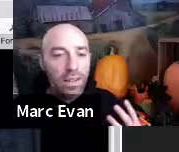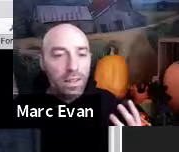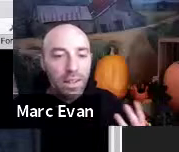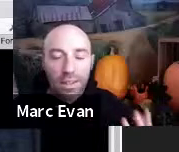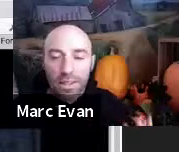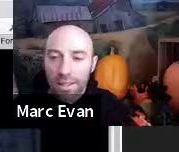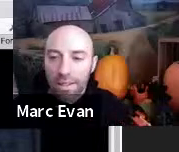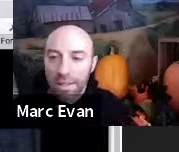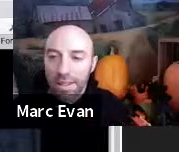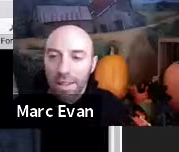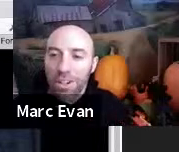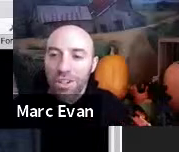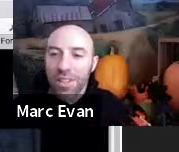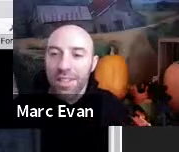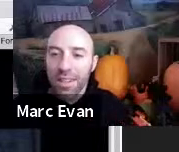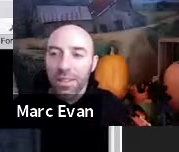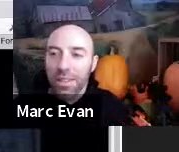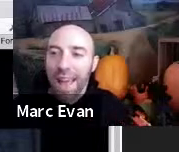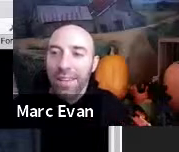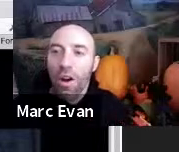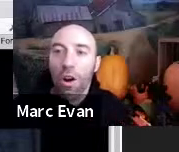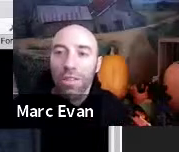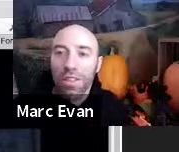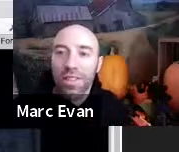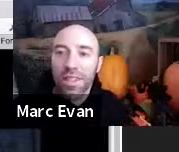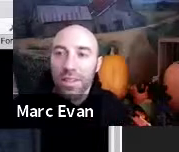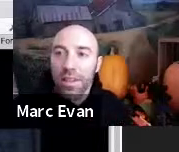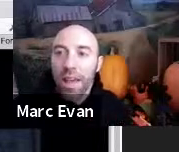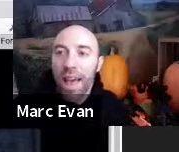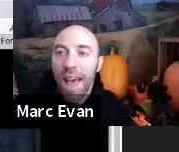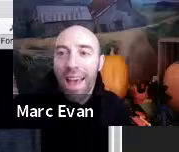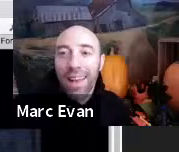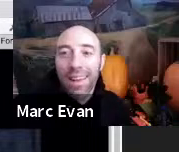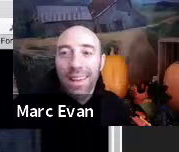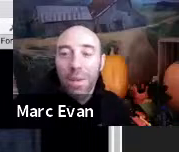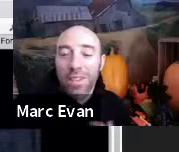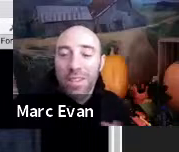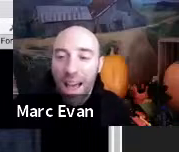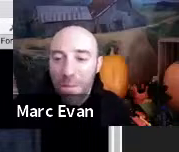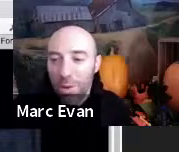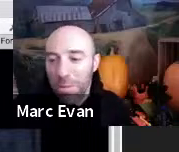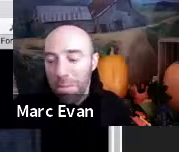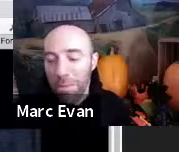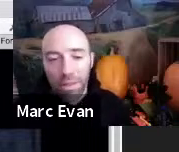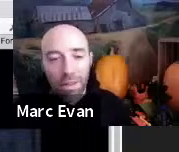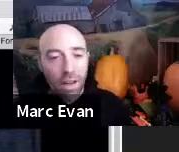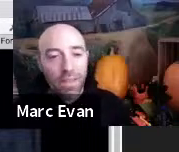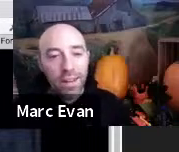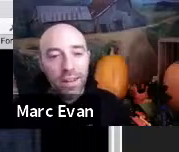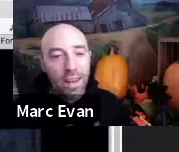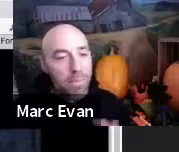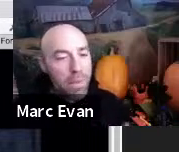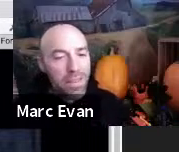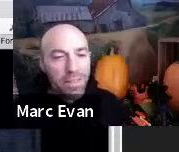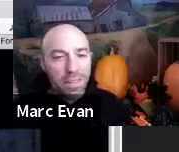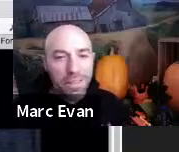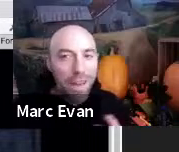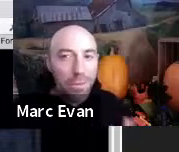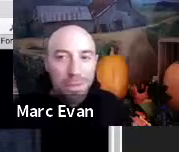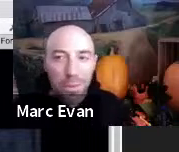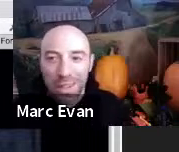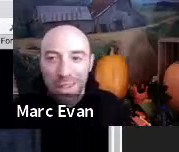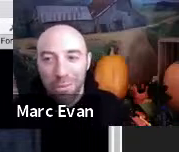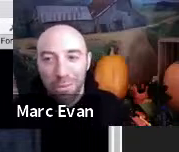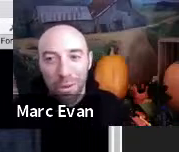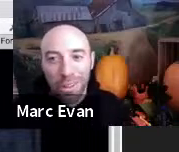were celebrations that signaled the end of the harvest season. And it was a time when people thought that maybe the